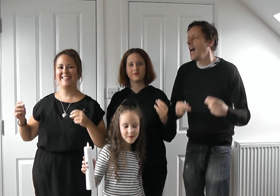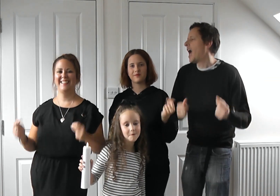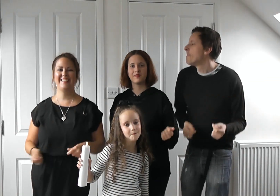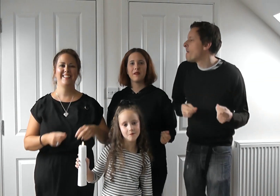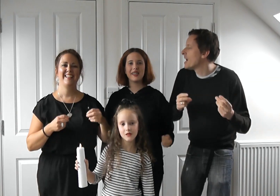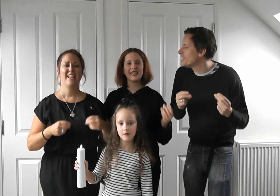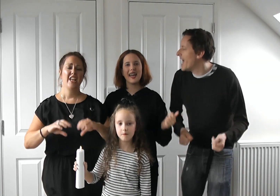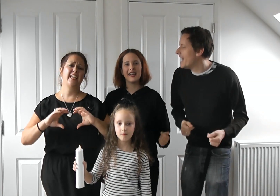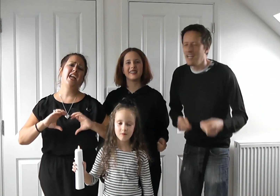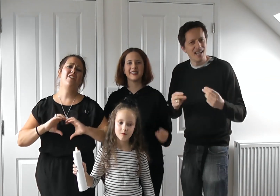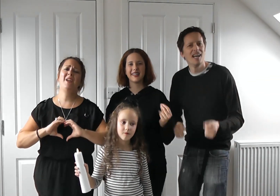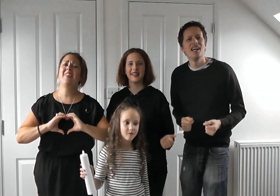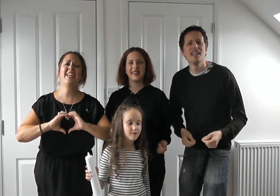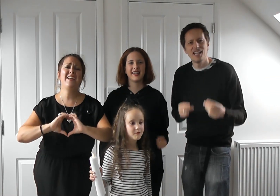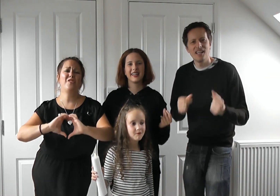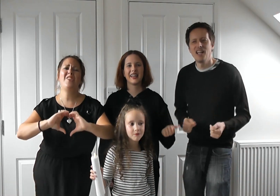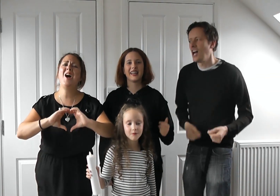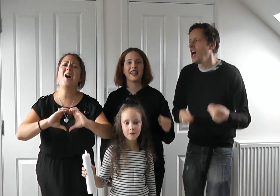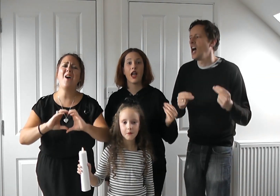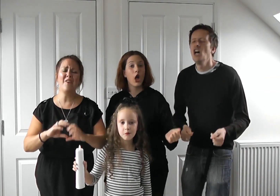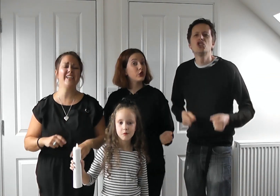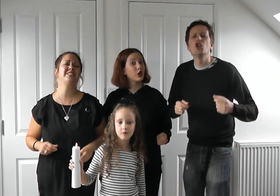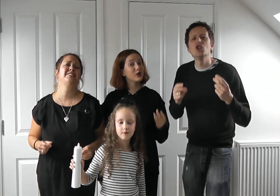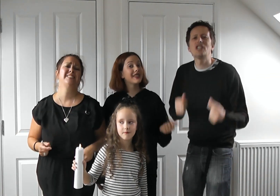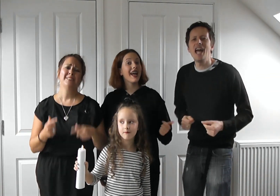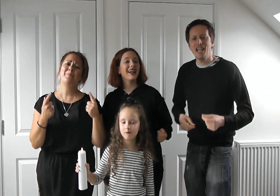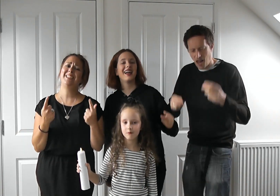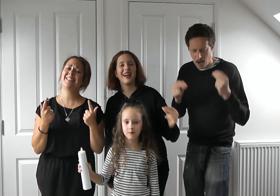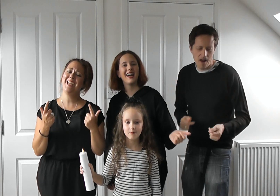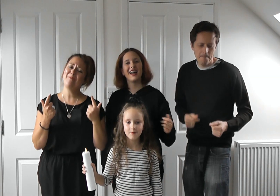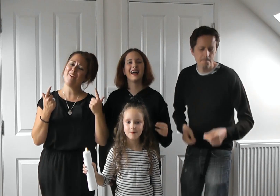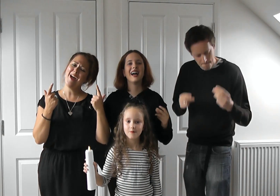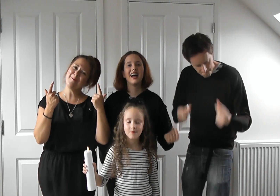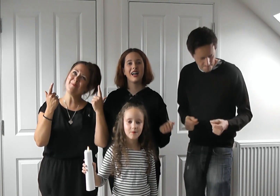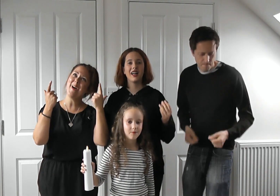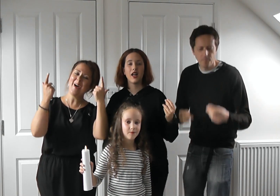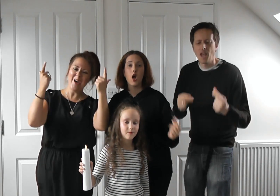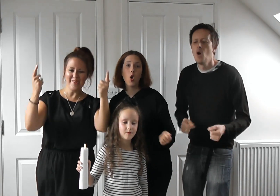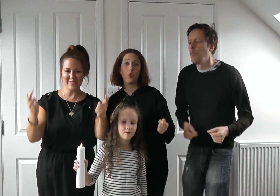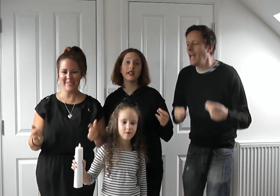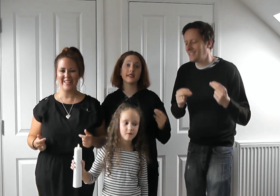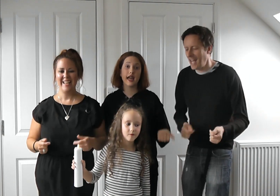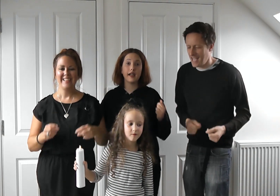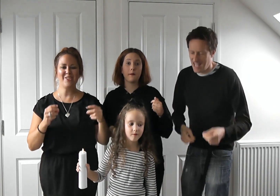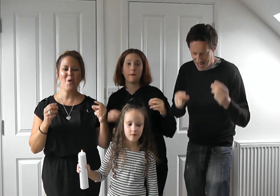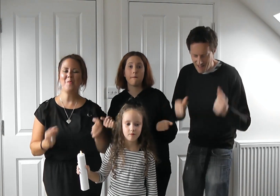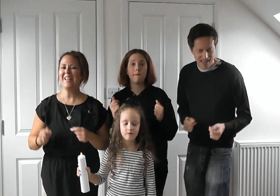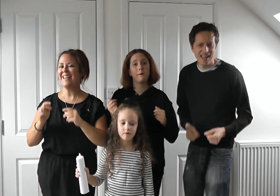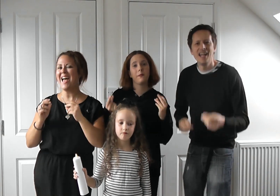shine. Monday gave me the gift of love. Tuesday peace came from above. Wednesday told me to have